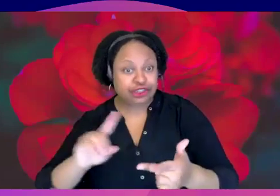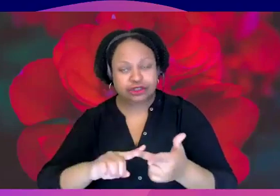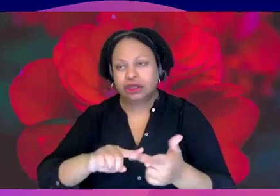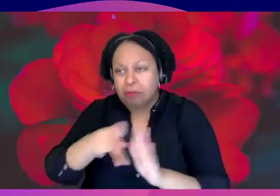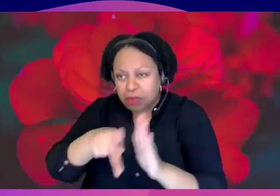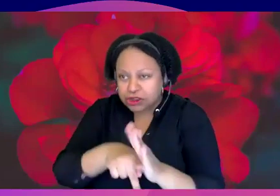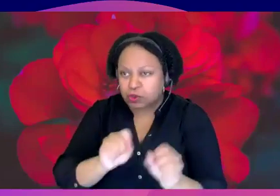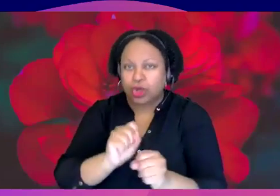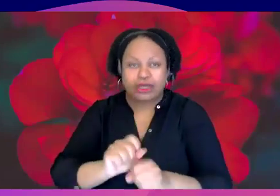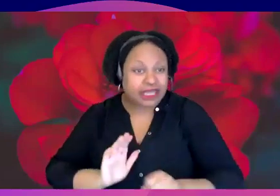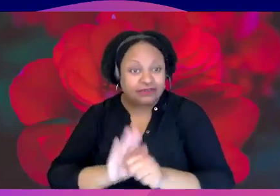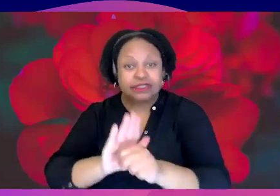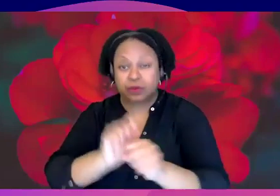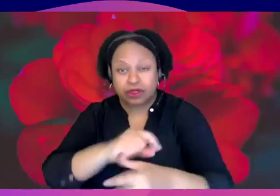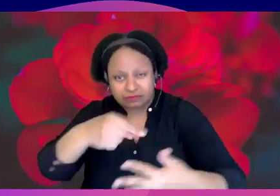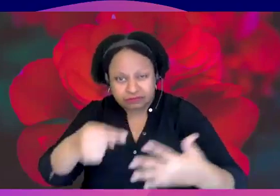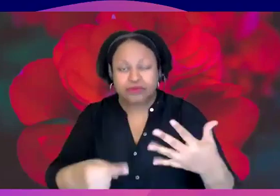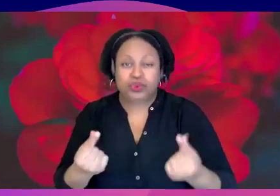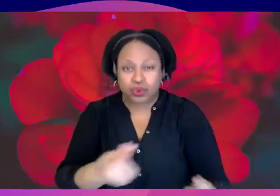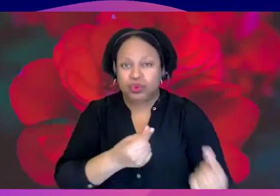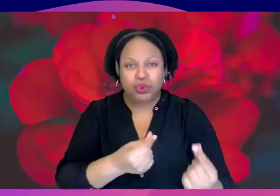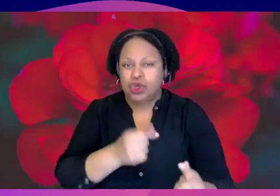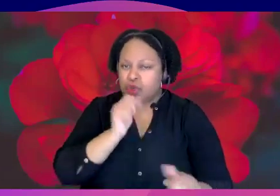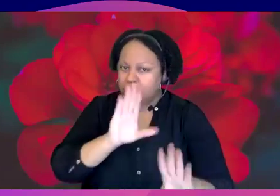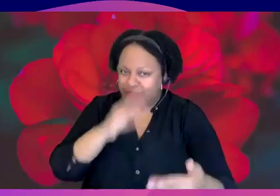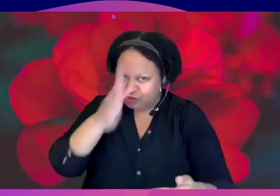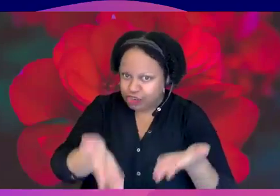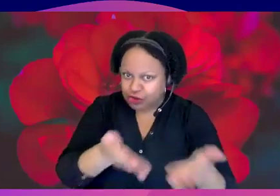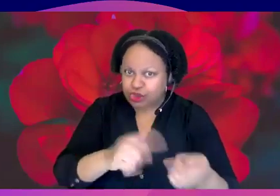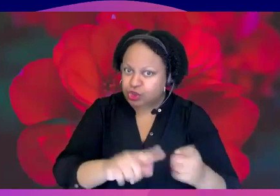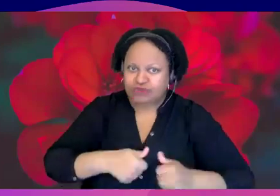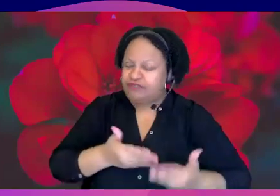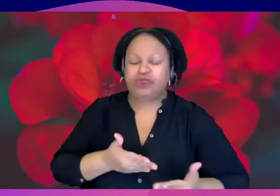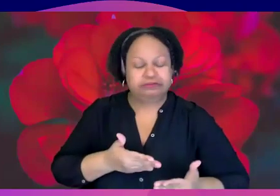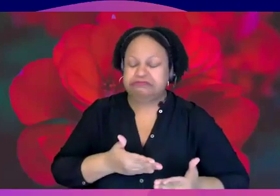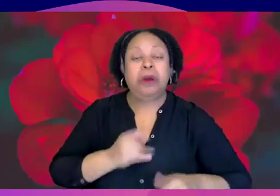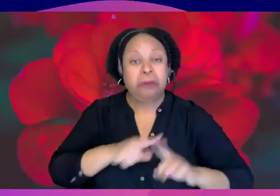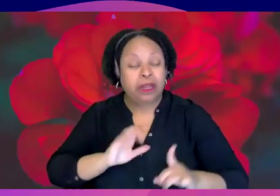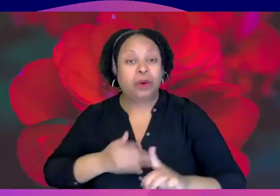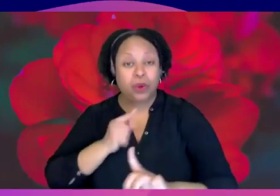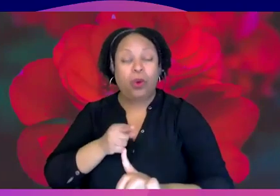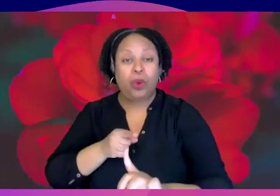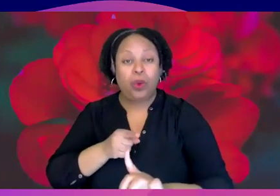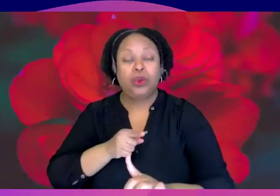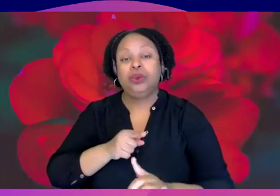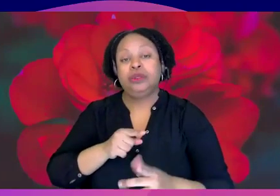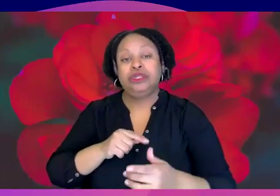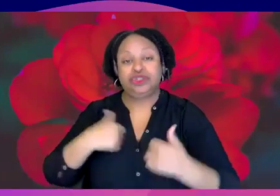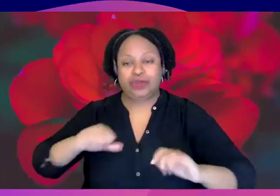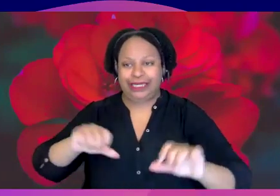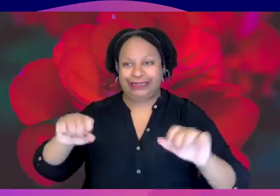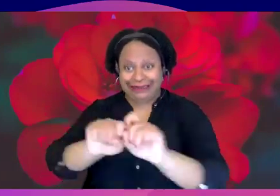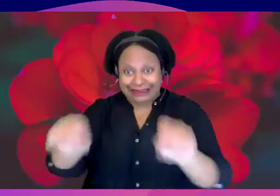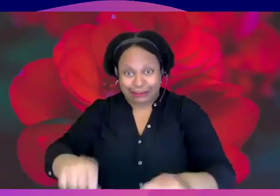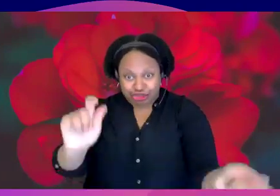work, advocacy work. We don't provide direct services to survivors, but our goal is really to work on system